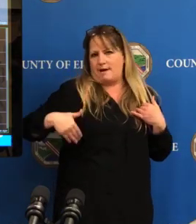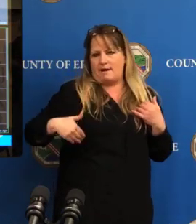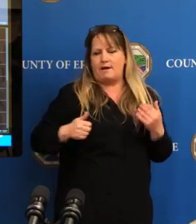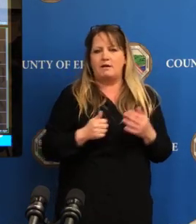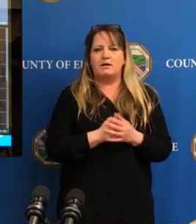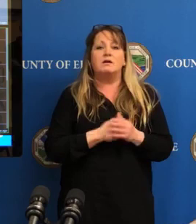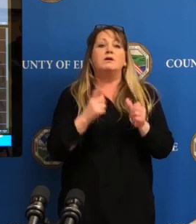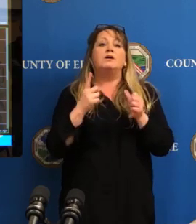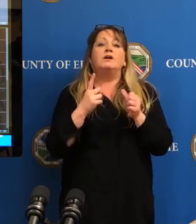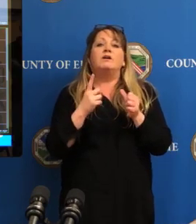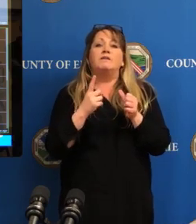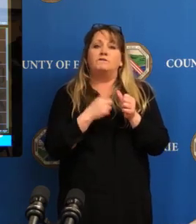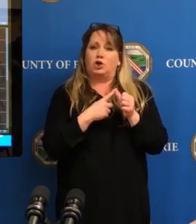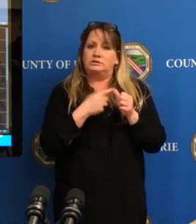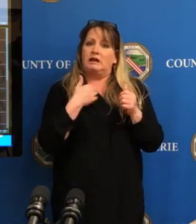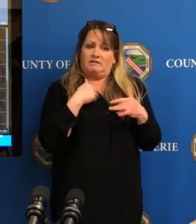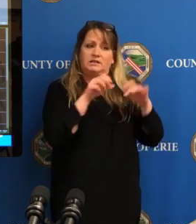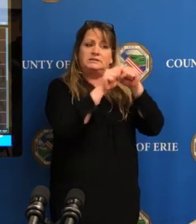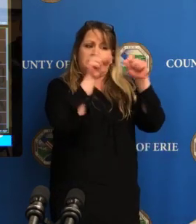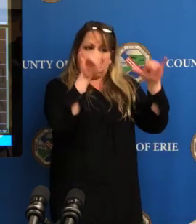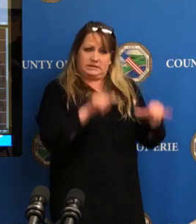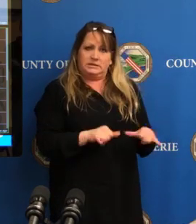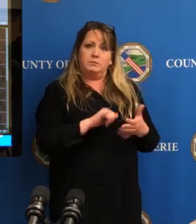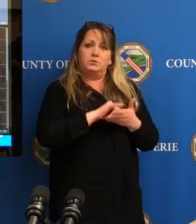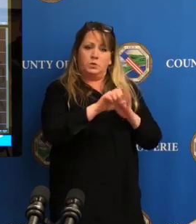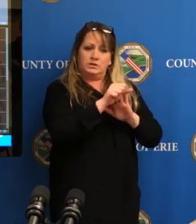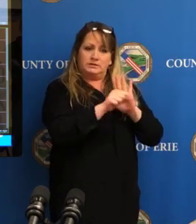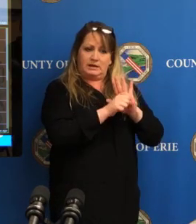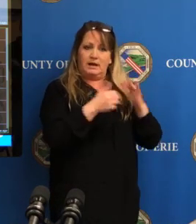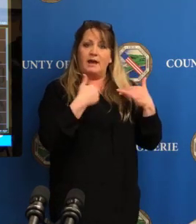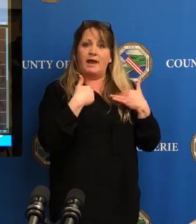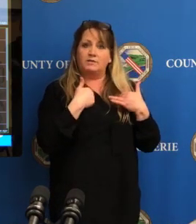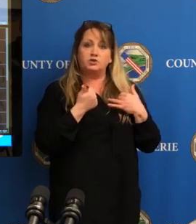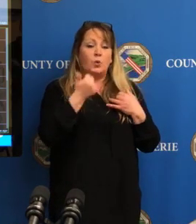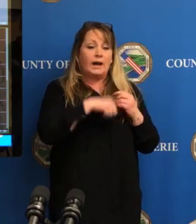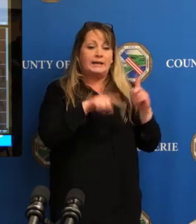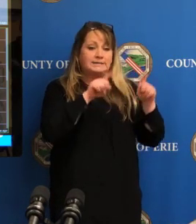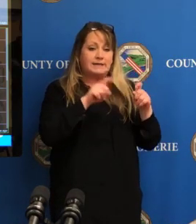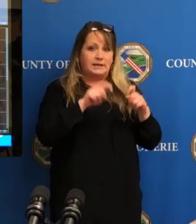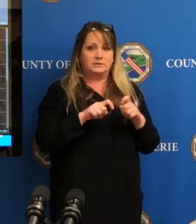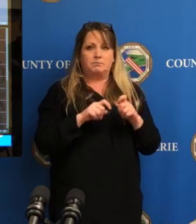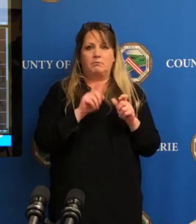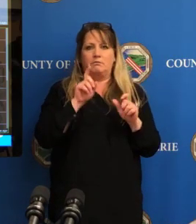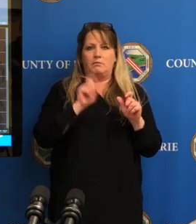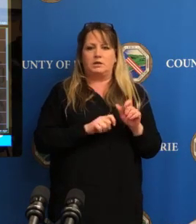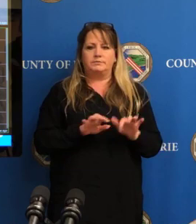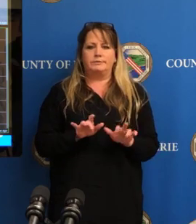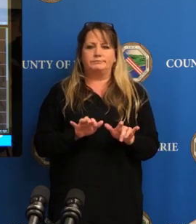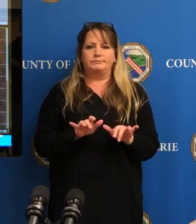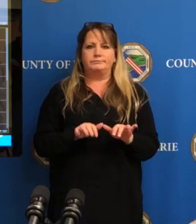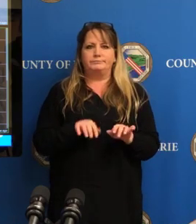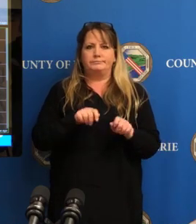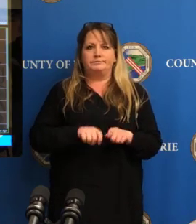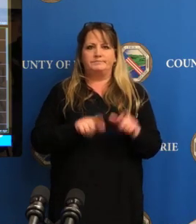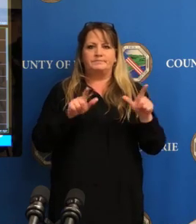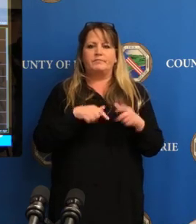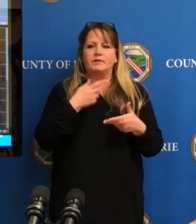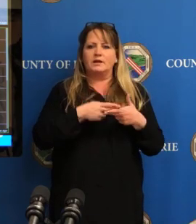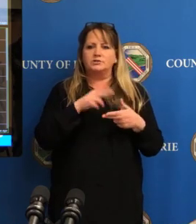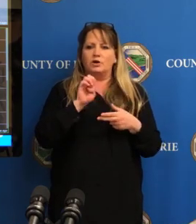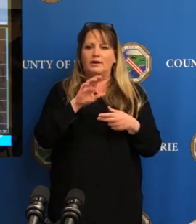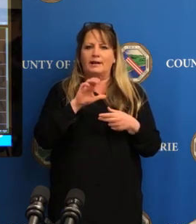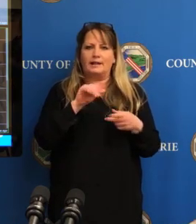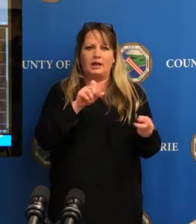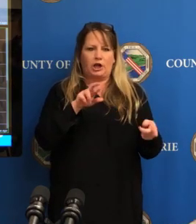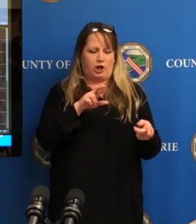First off, there is a system that New York State has, and so any test has to go into the system. It's called the eClair system. I'll let the